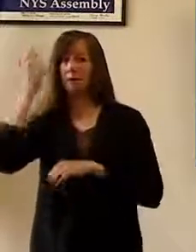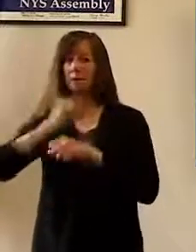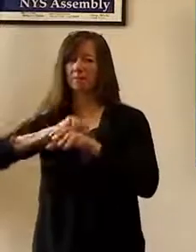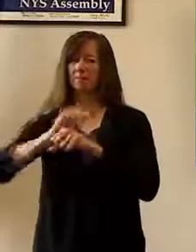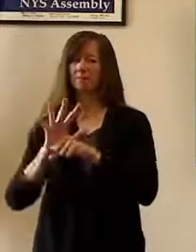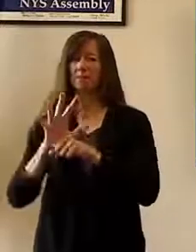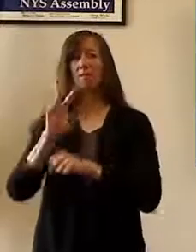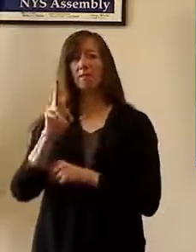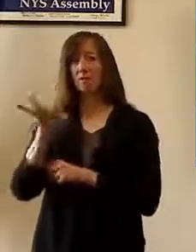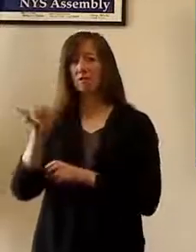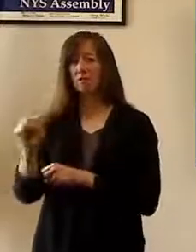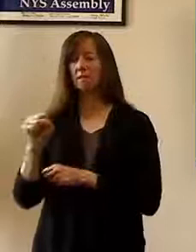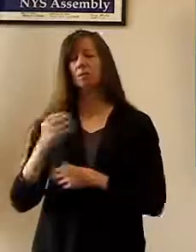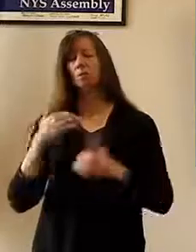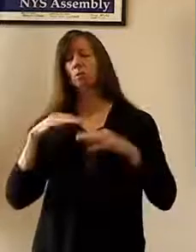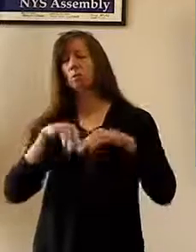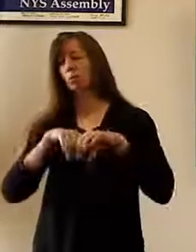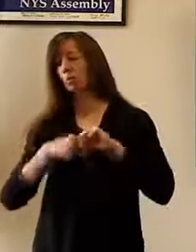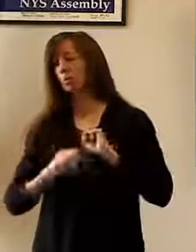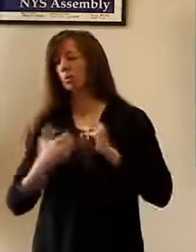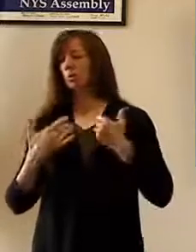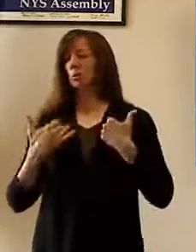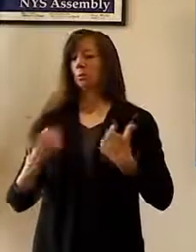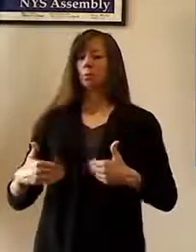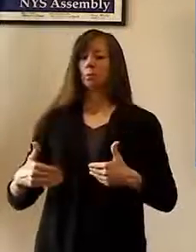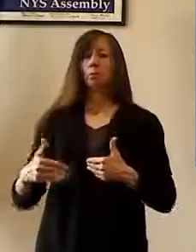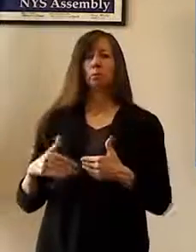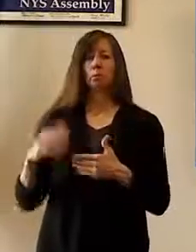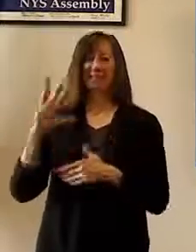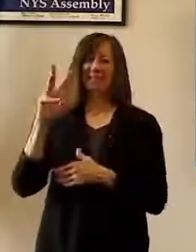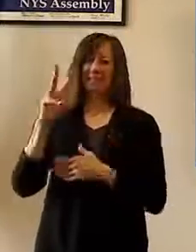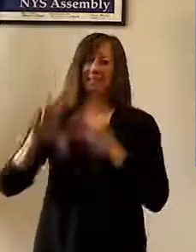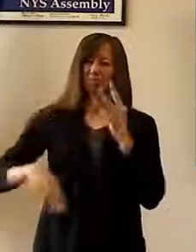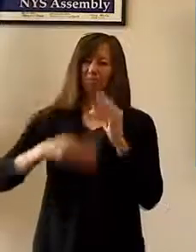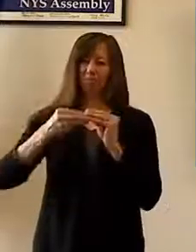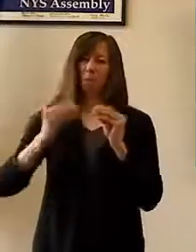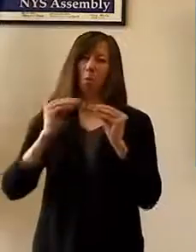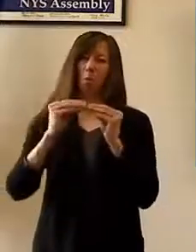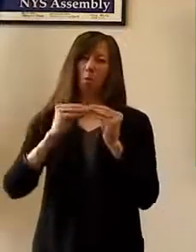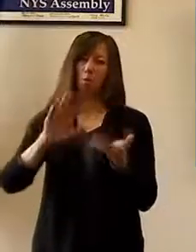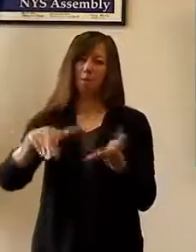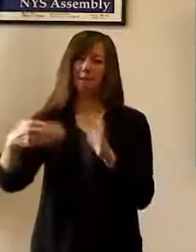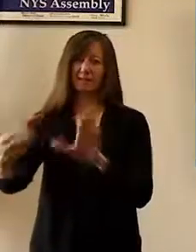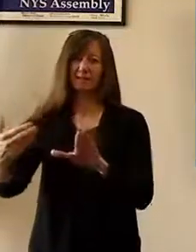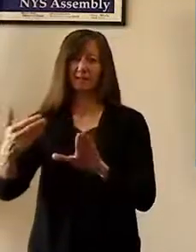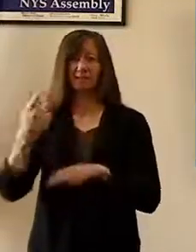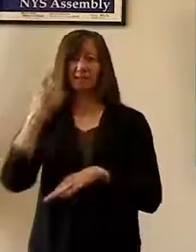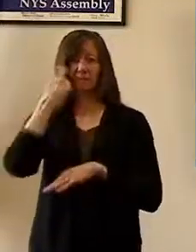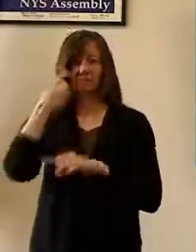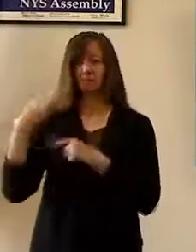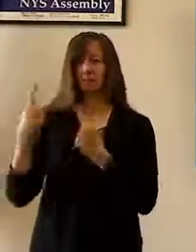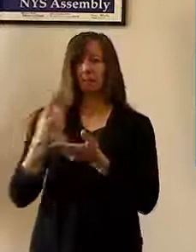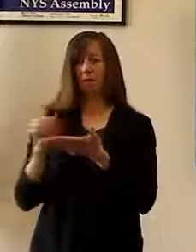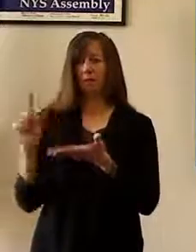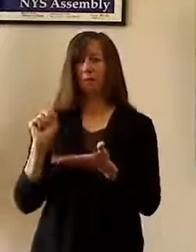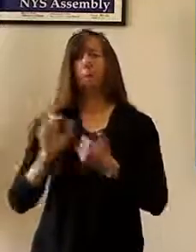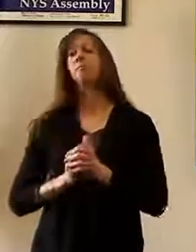heartbreaking. 6 additional deaths since the last time we got together. The county's positivity rate